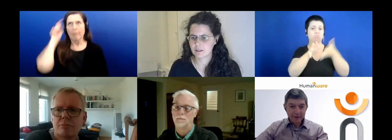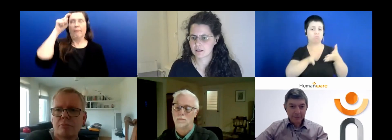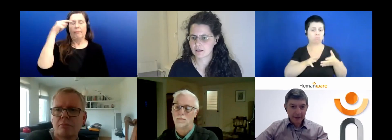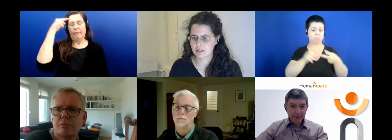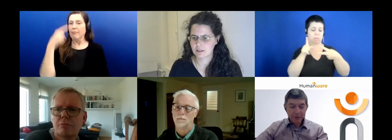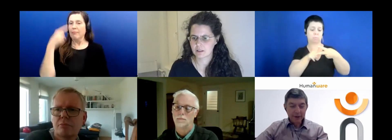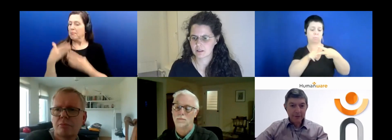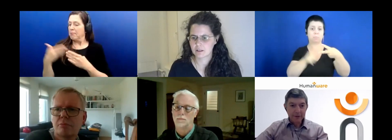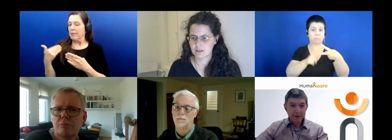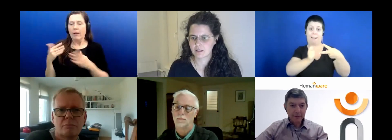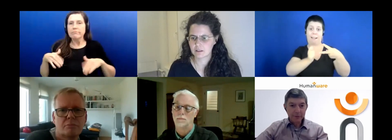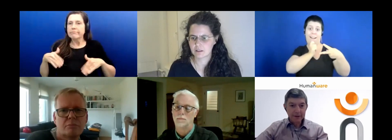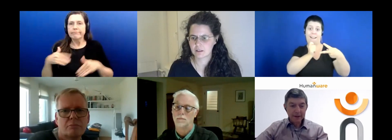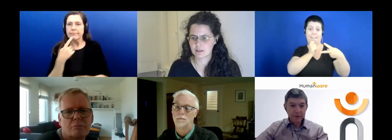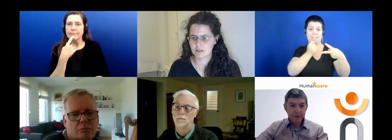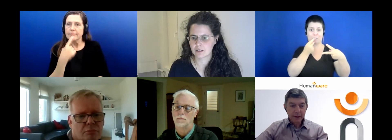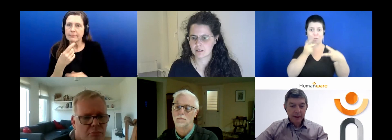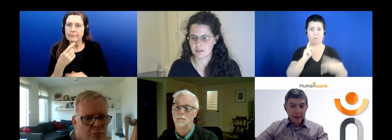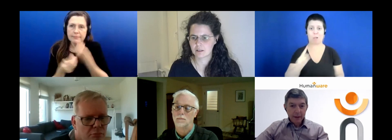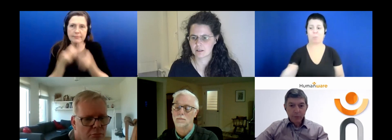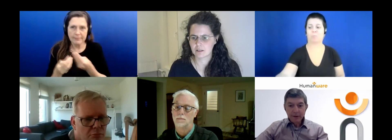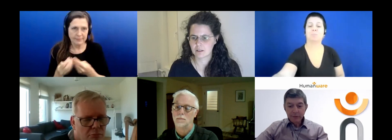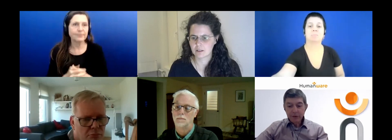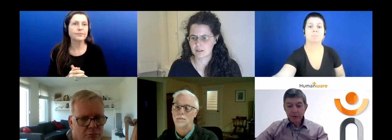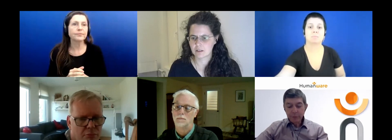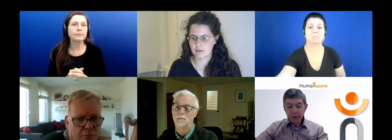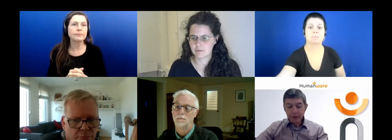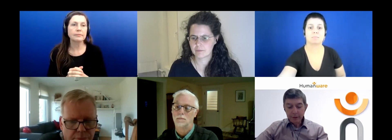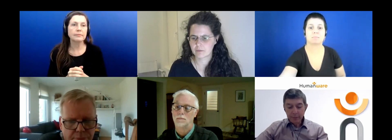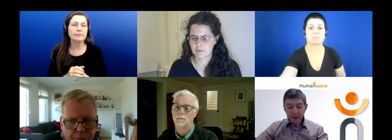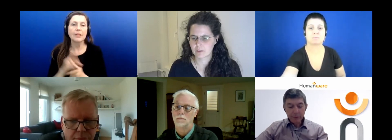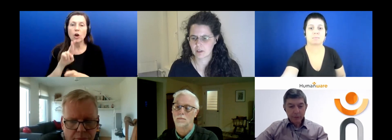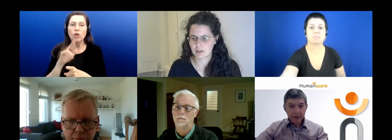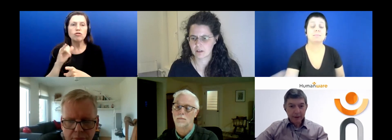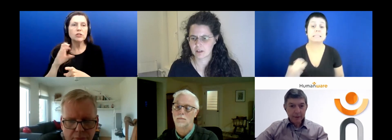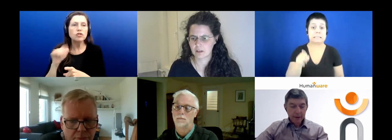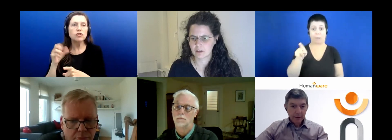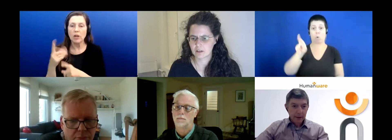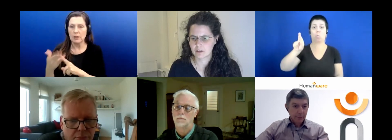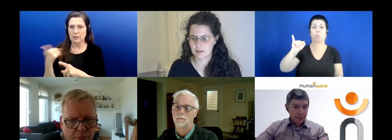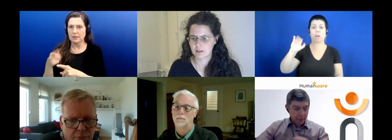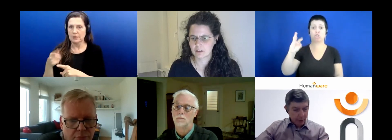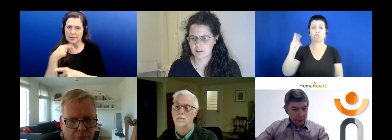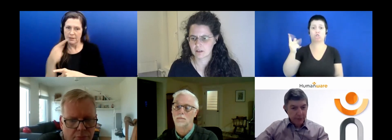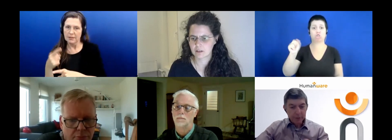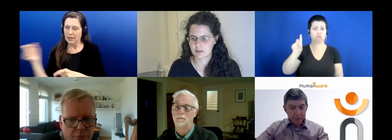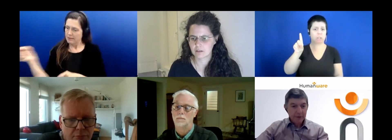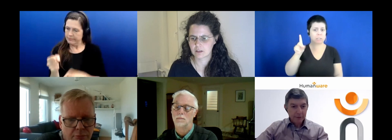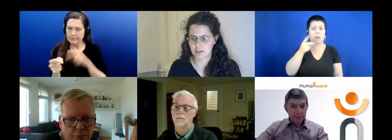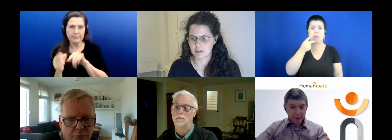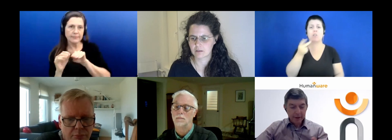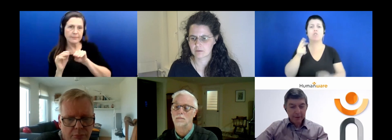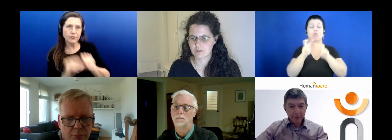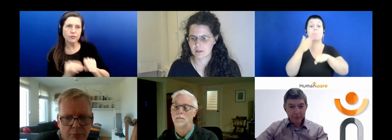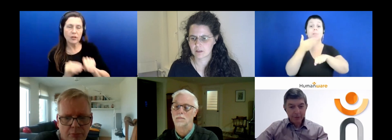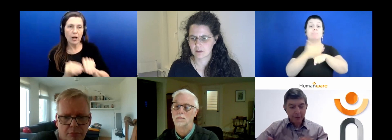discussed thoroughly during the presentation. One is Richard's point about training on mainstream devices,